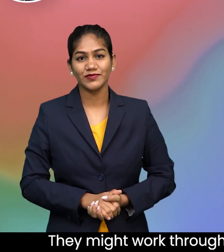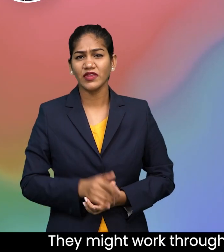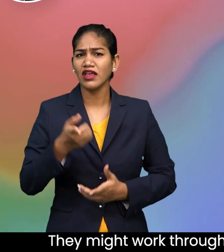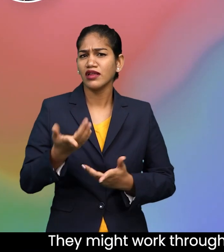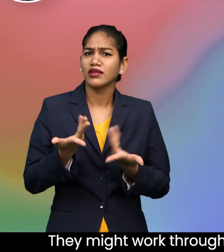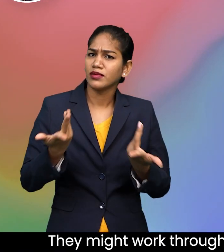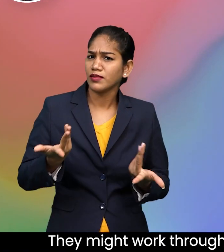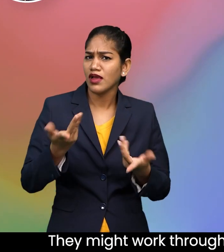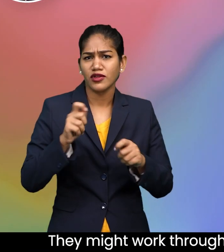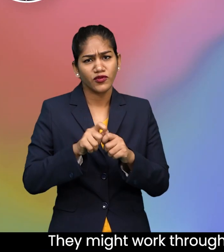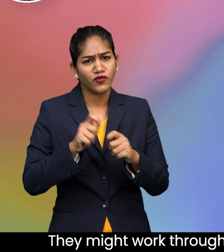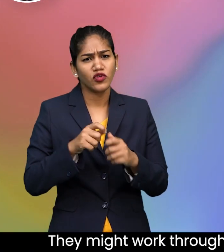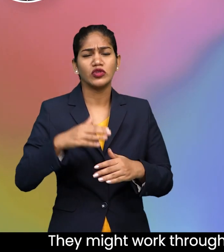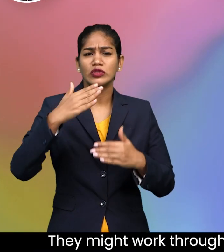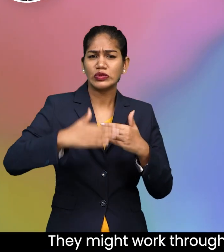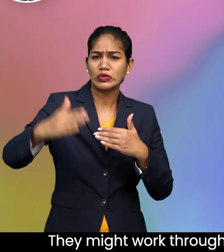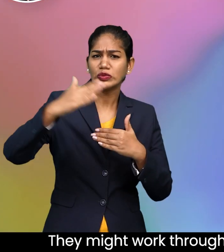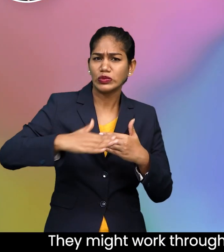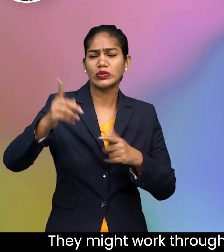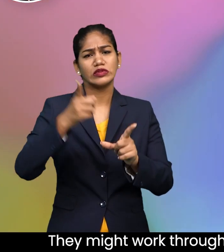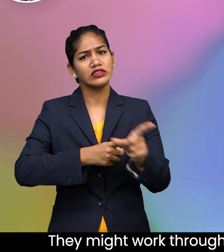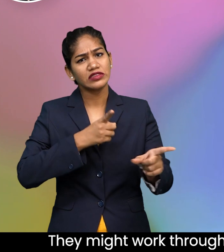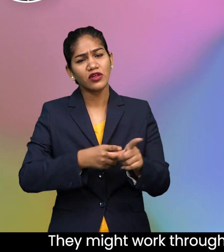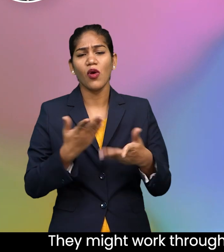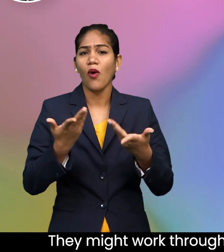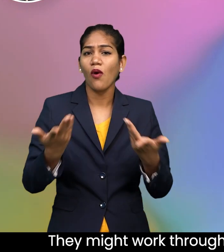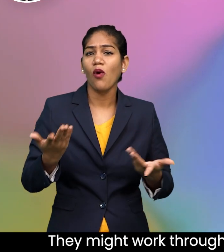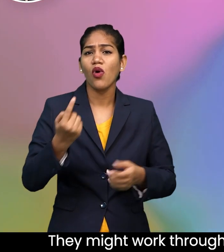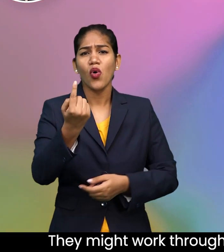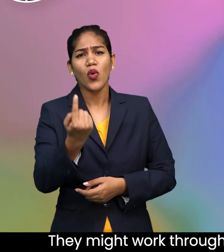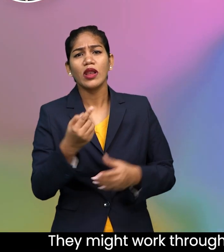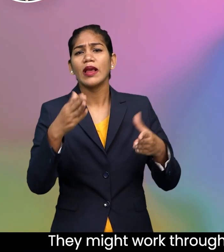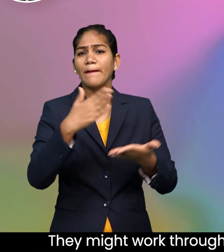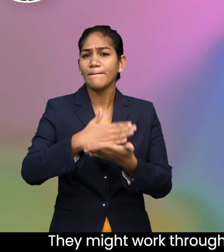They might work throughout the year or only for a part of the year.